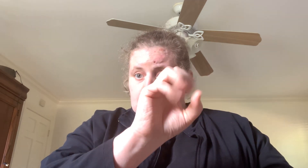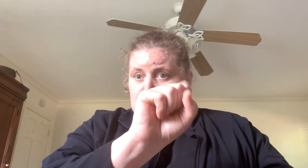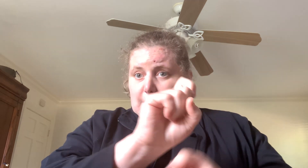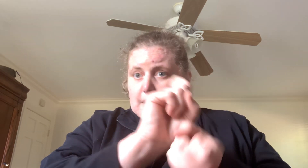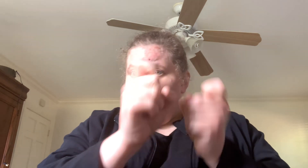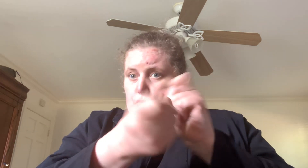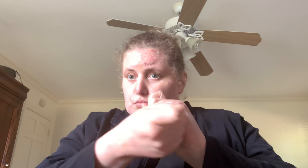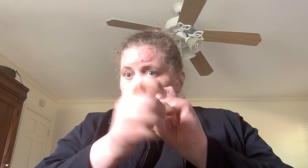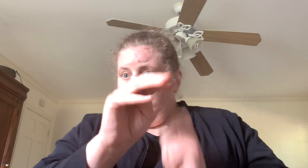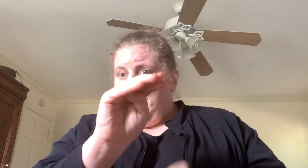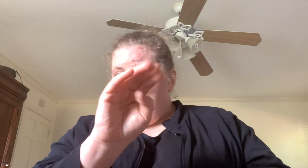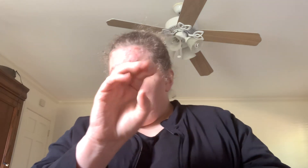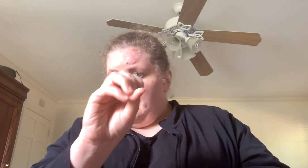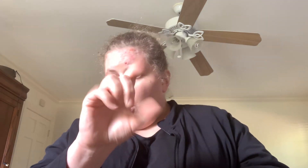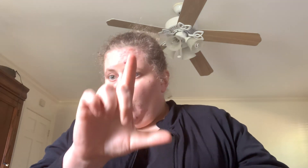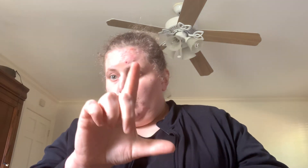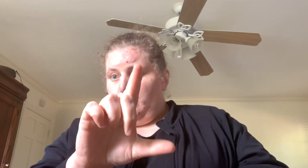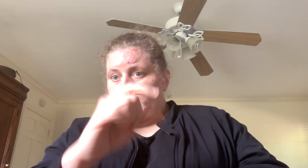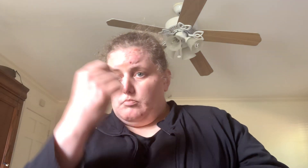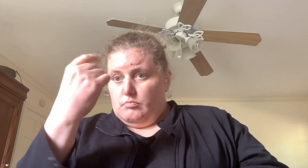moles. So we're going to do step 1.